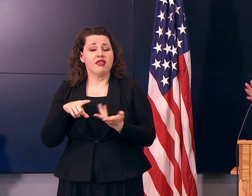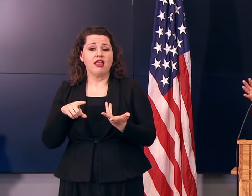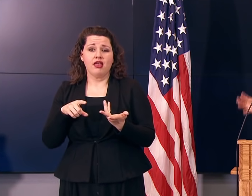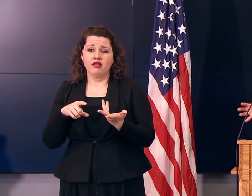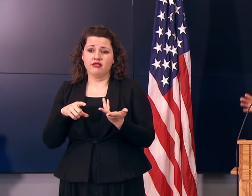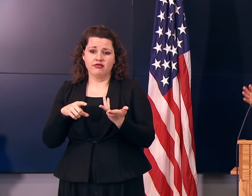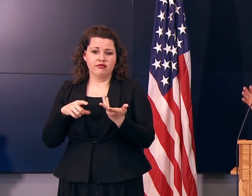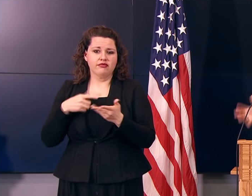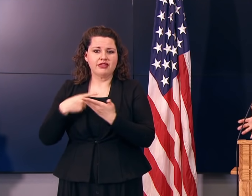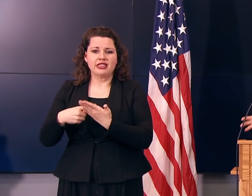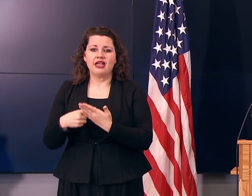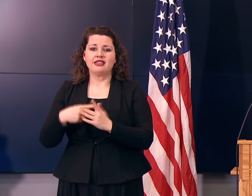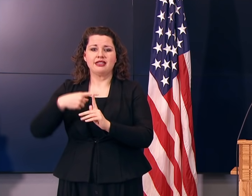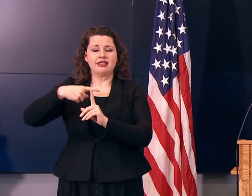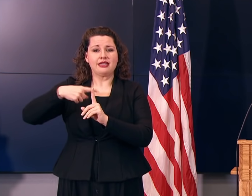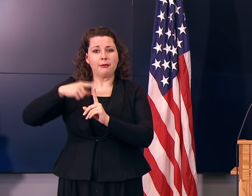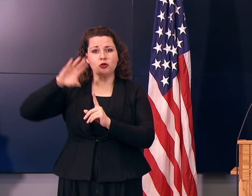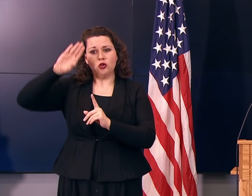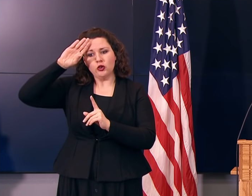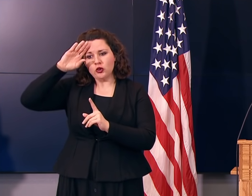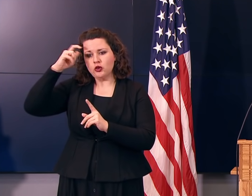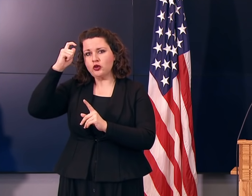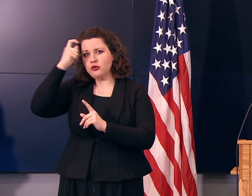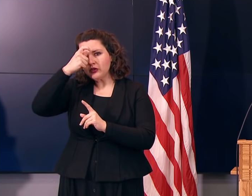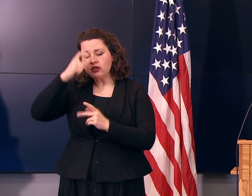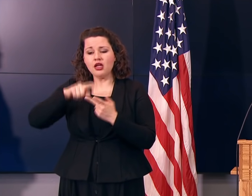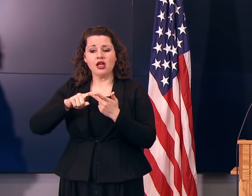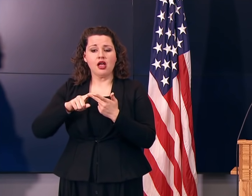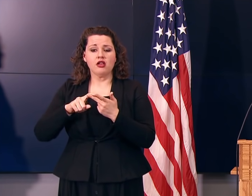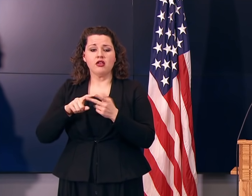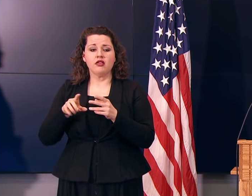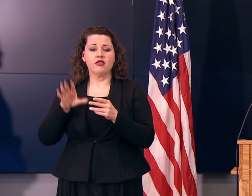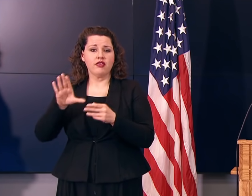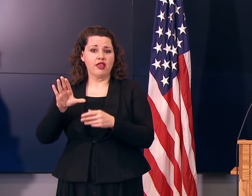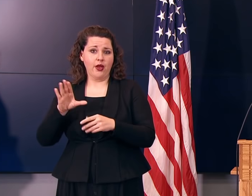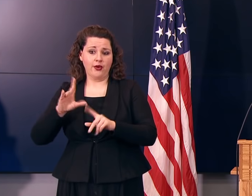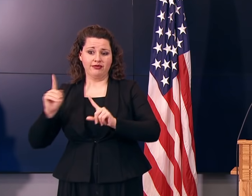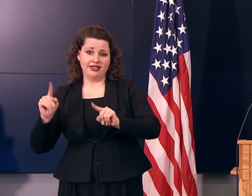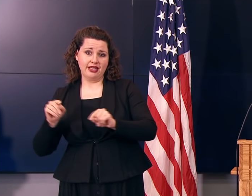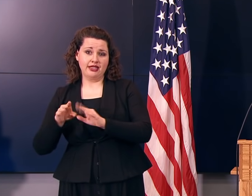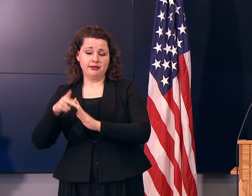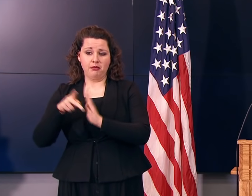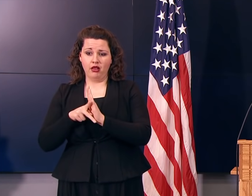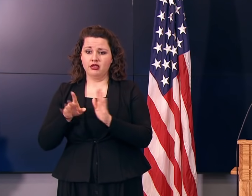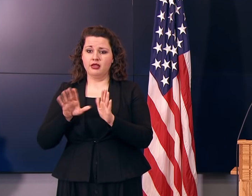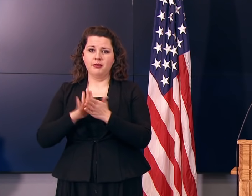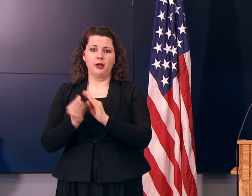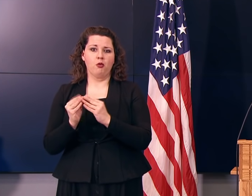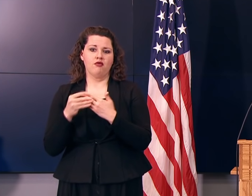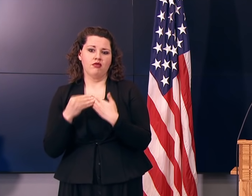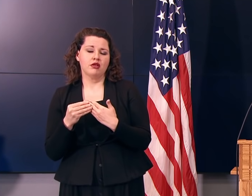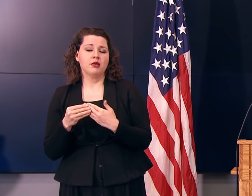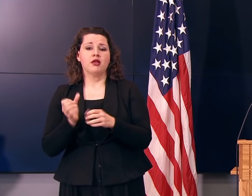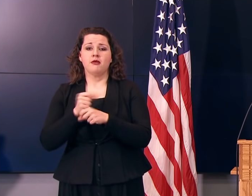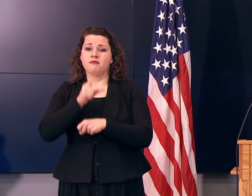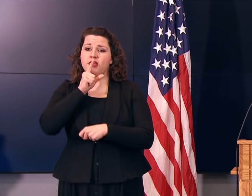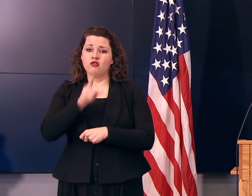through temperature scanners, through opening up their attendance policy, to making sure that they're practicing